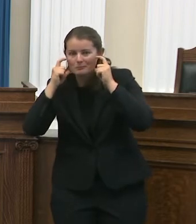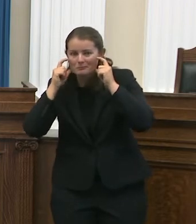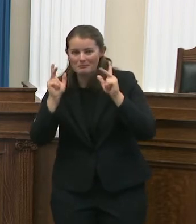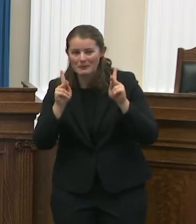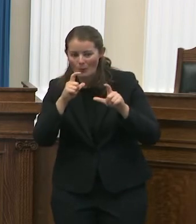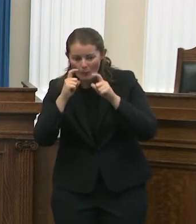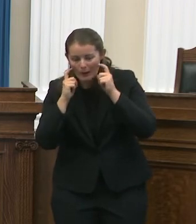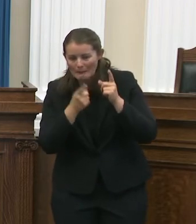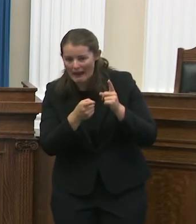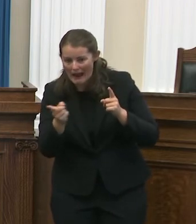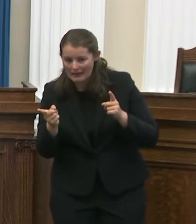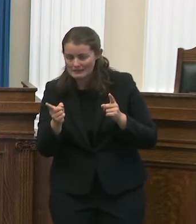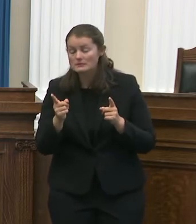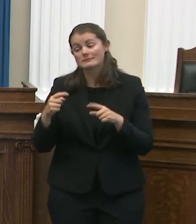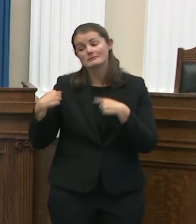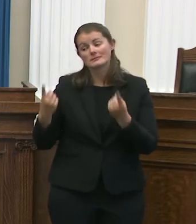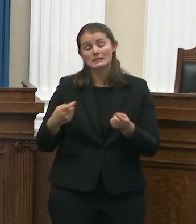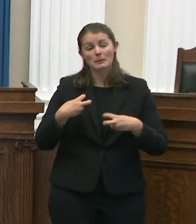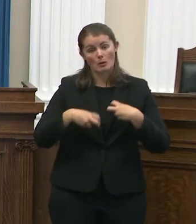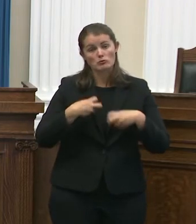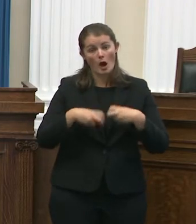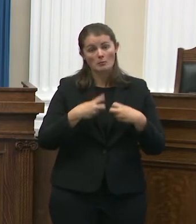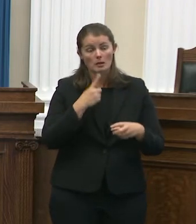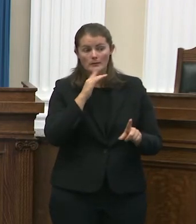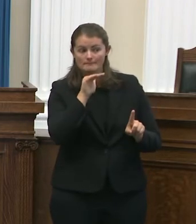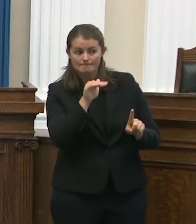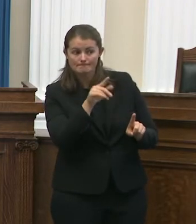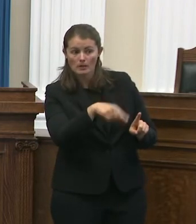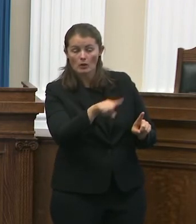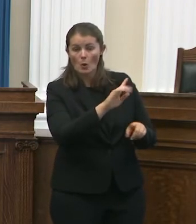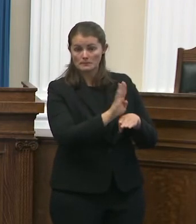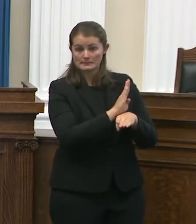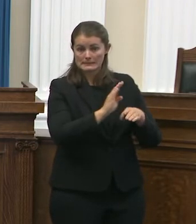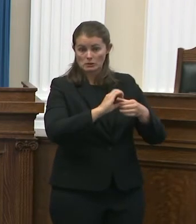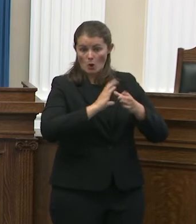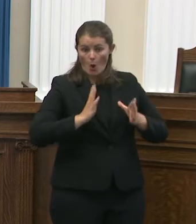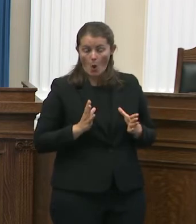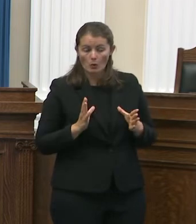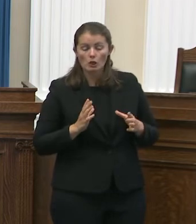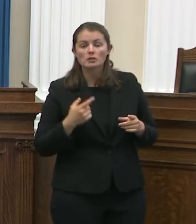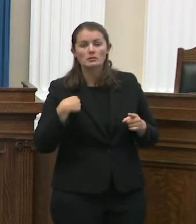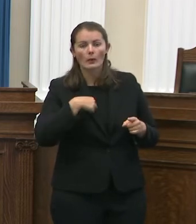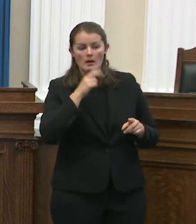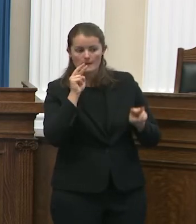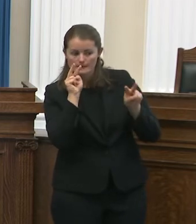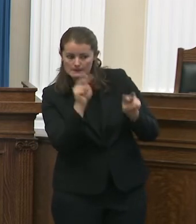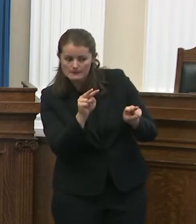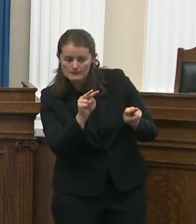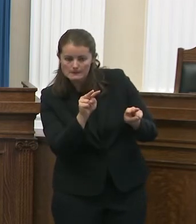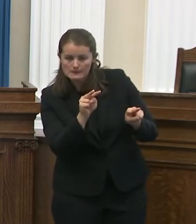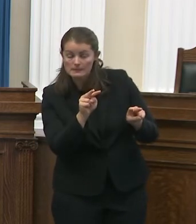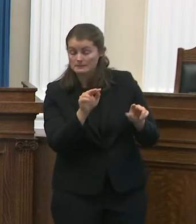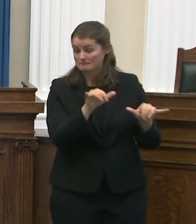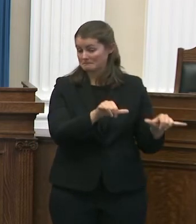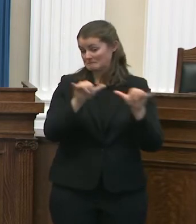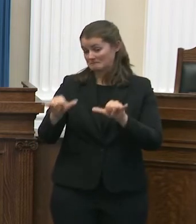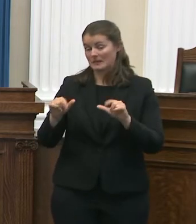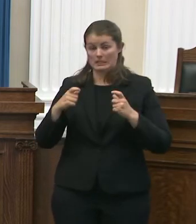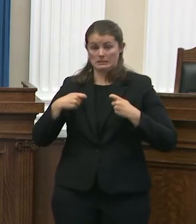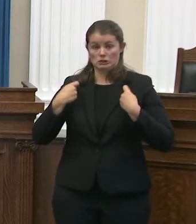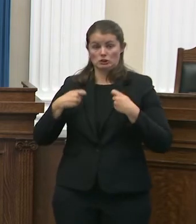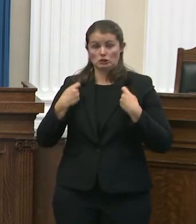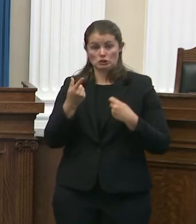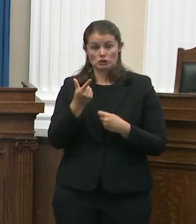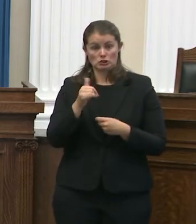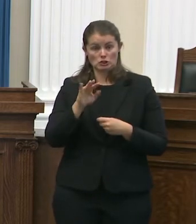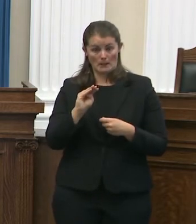area. We've made it clear to those operators that they will be scrutinized very, very closely. The same is true in gyms. Some of them have been a lot better